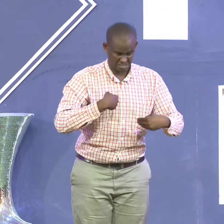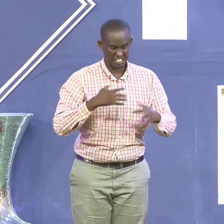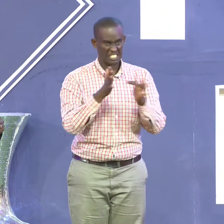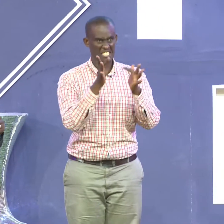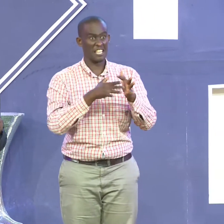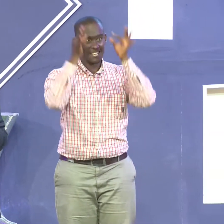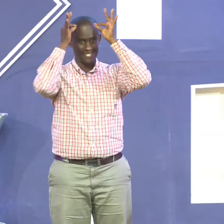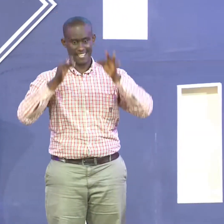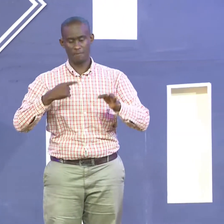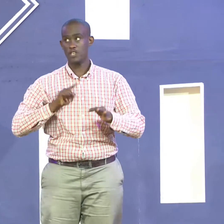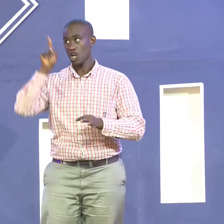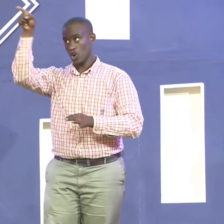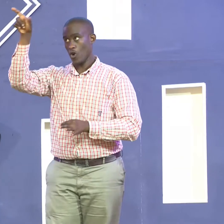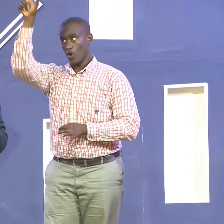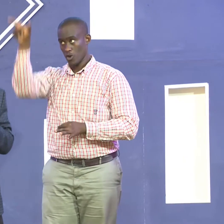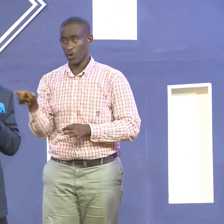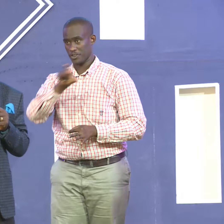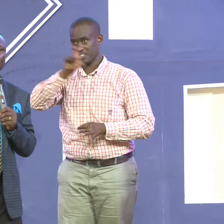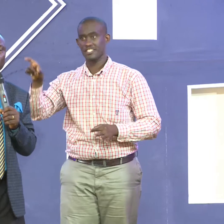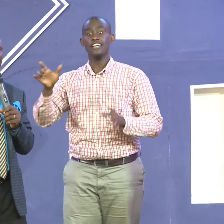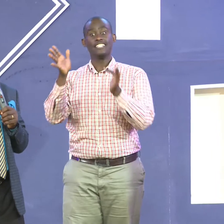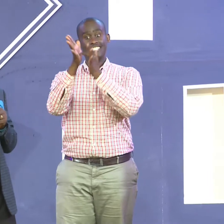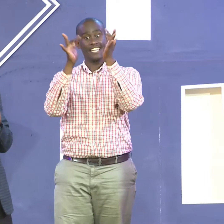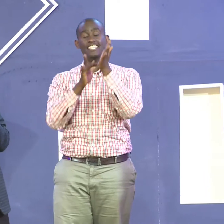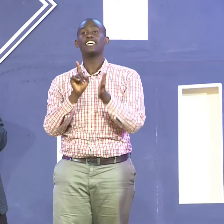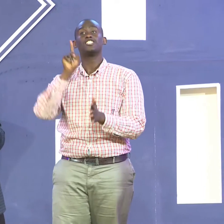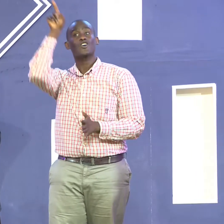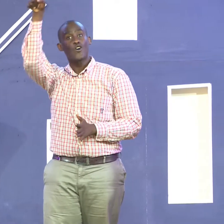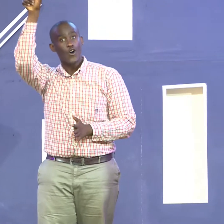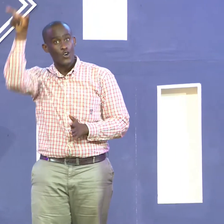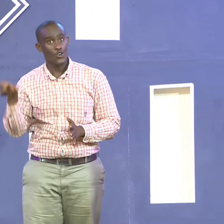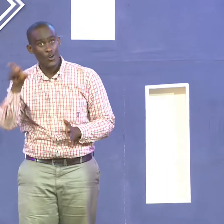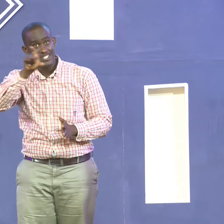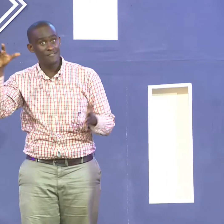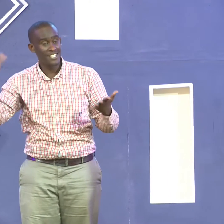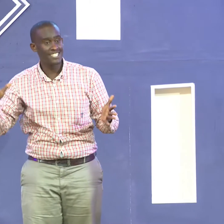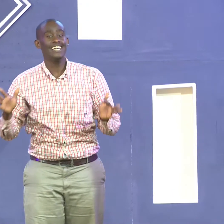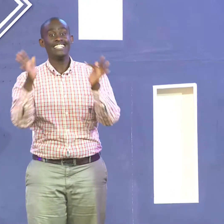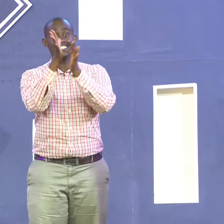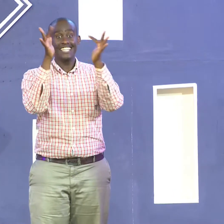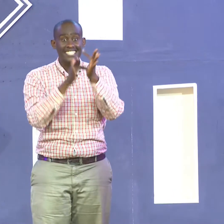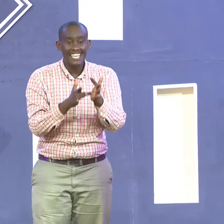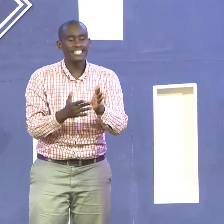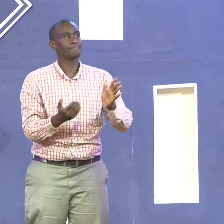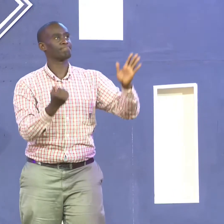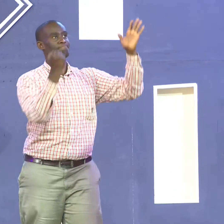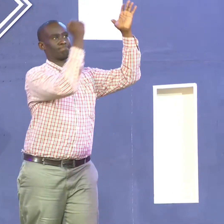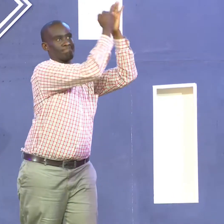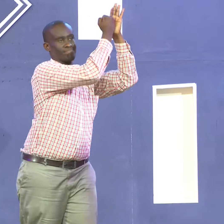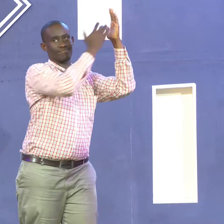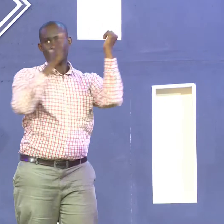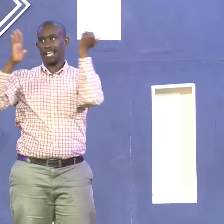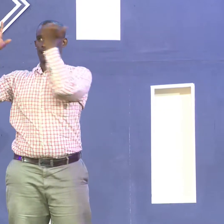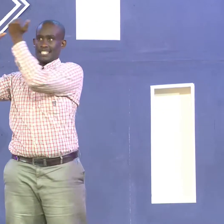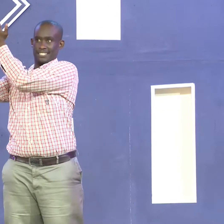and then he said, I will go to the cross. And then he went. And he was